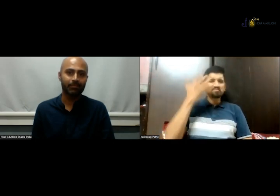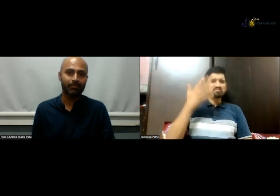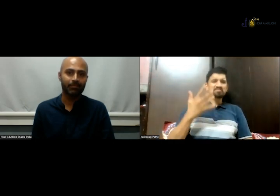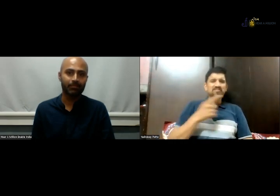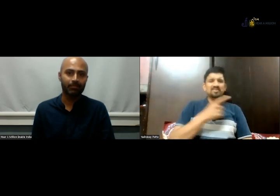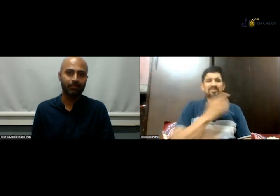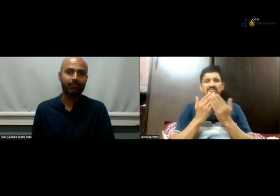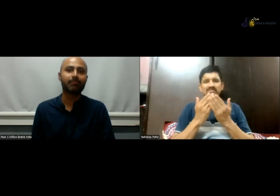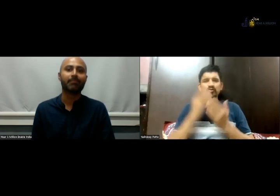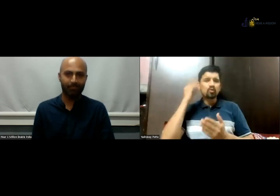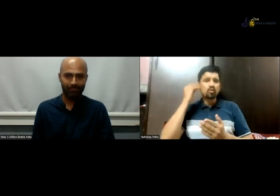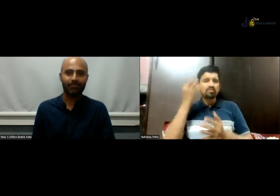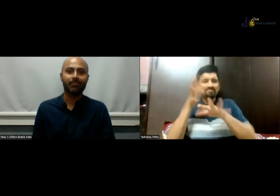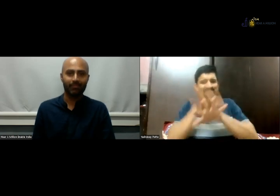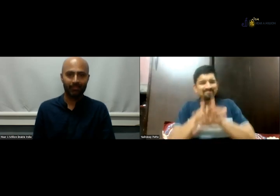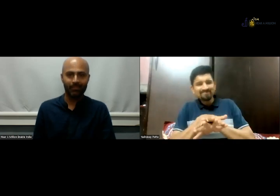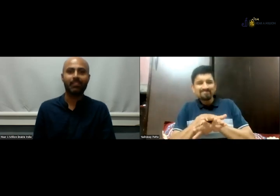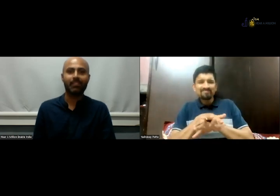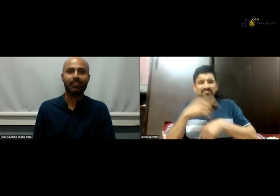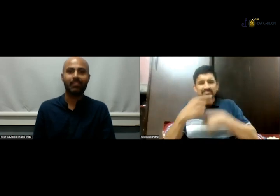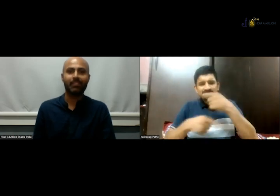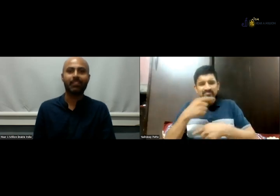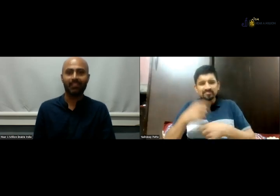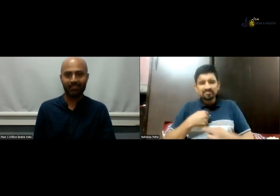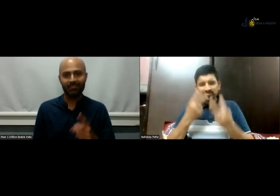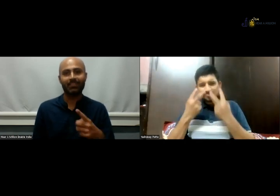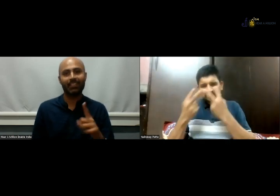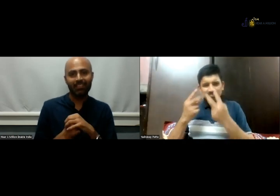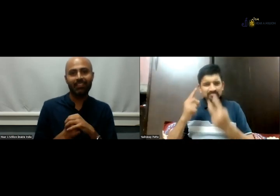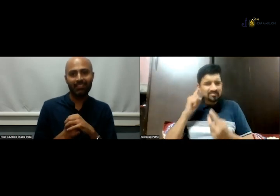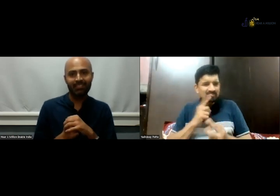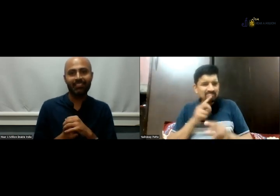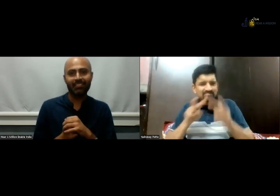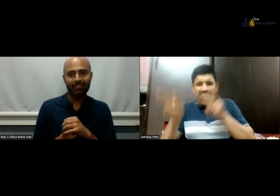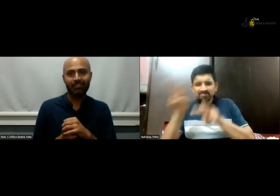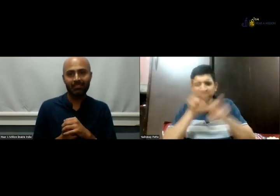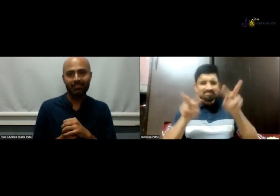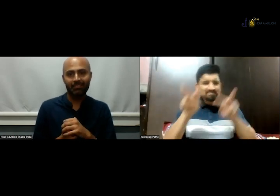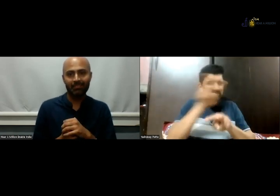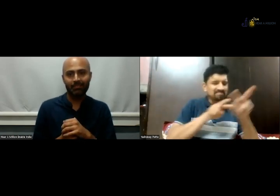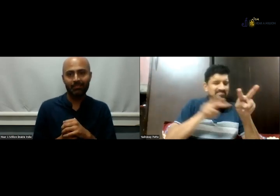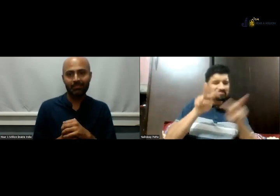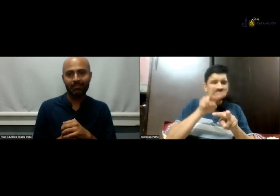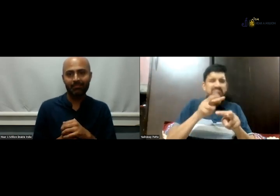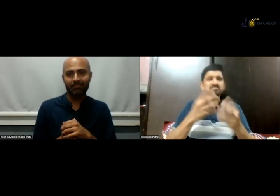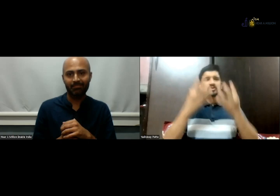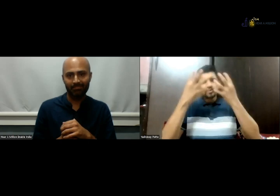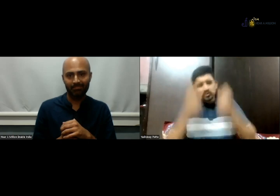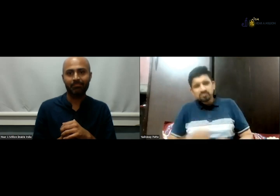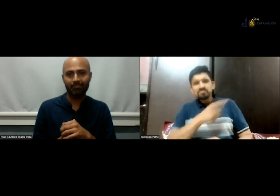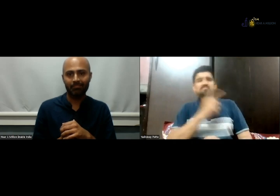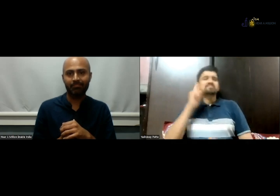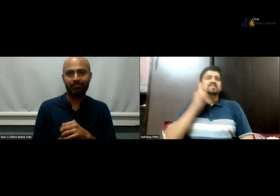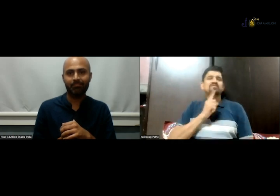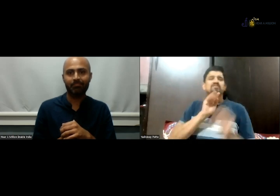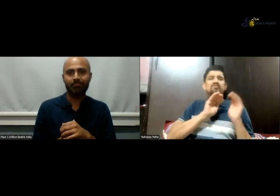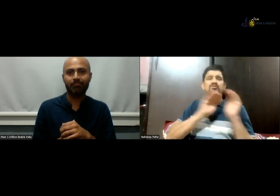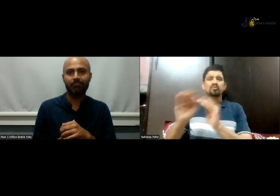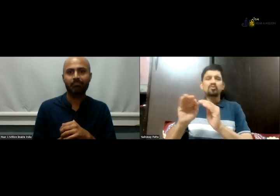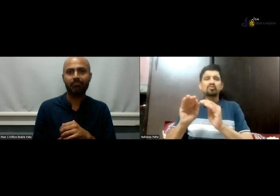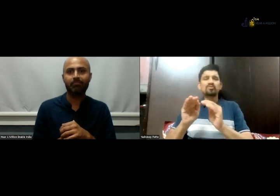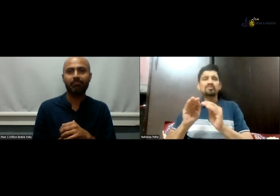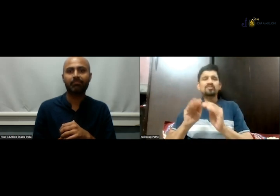seeing other deaf people. Earlier, there are deaf people who were studying with the hearing people in the mainstream